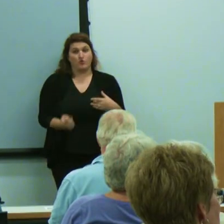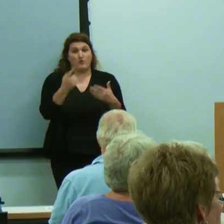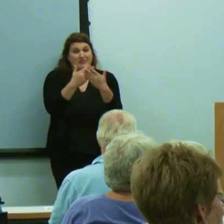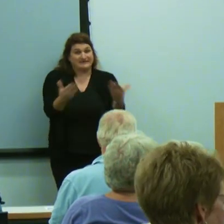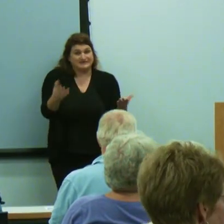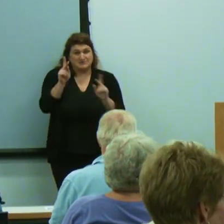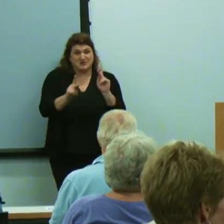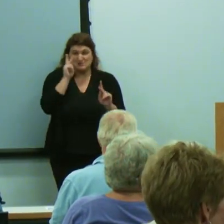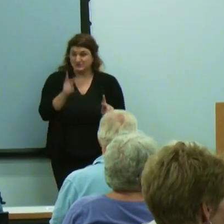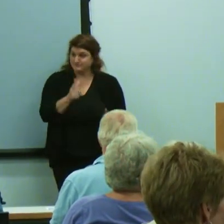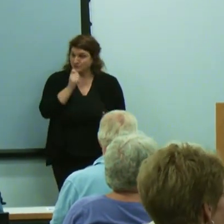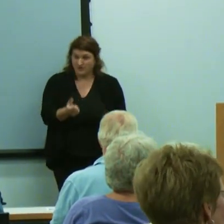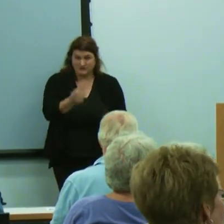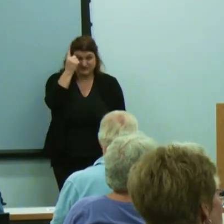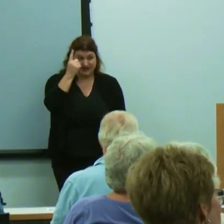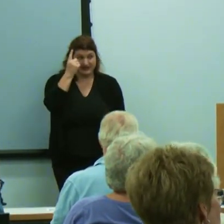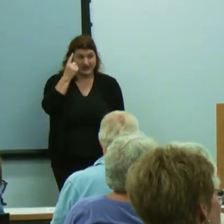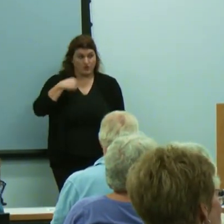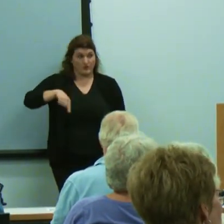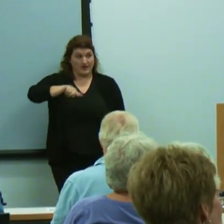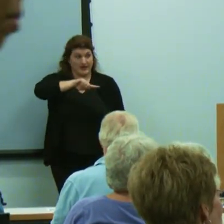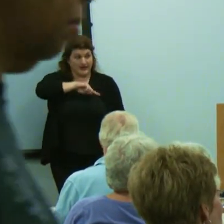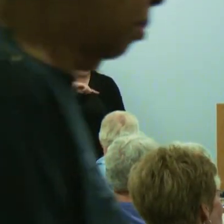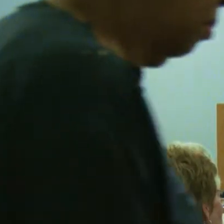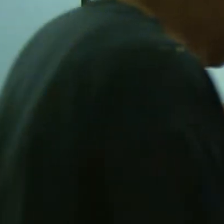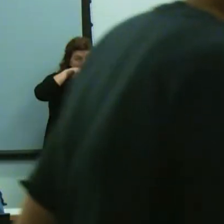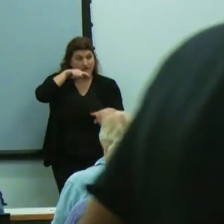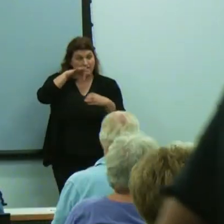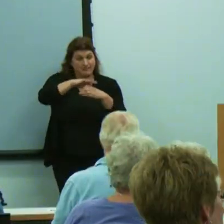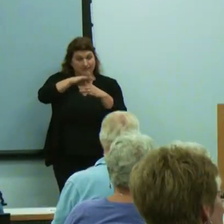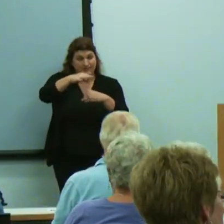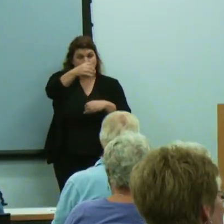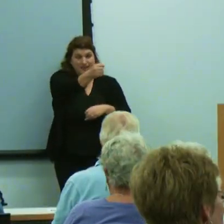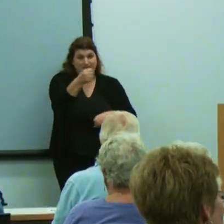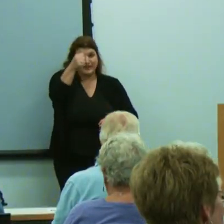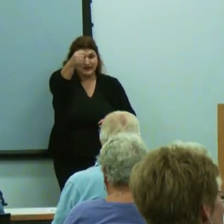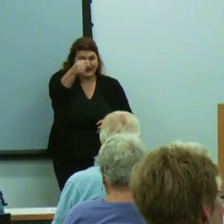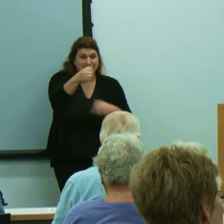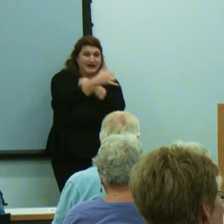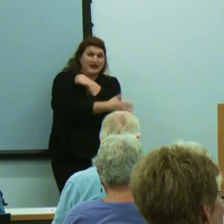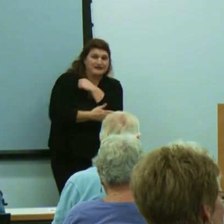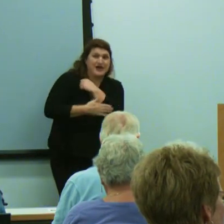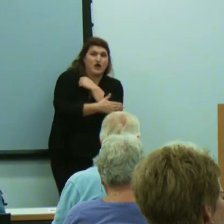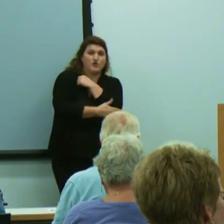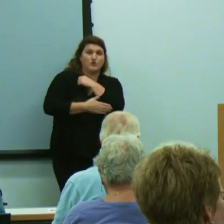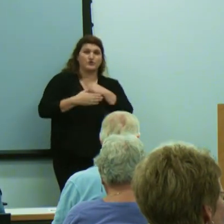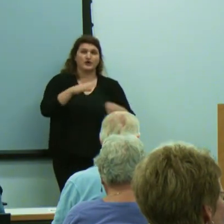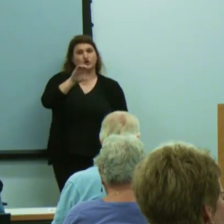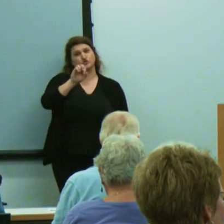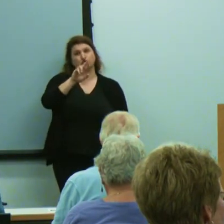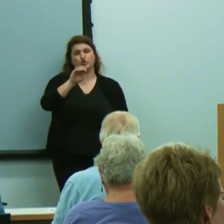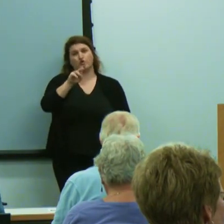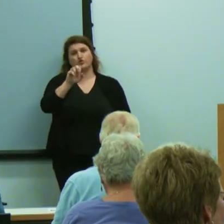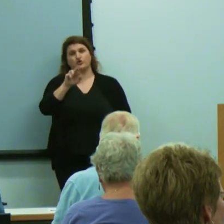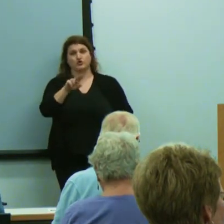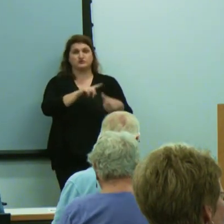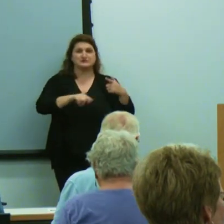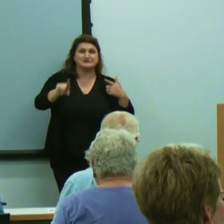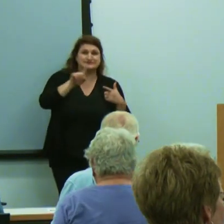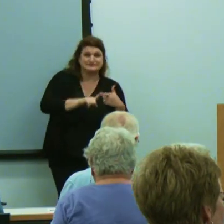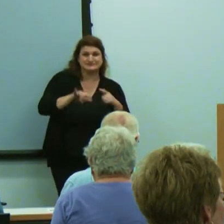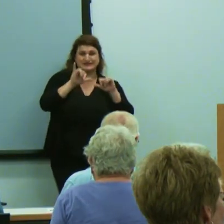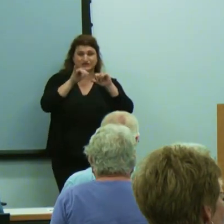don't realize is while we elect county coroners, county engineers, we elect school